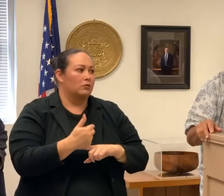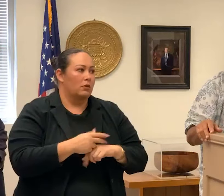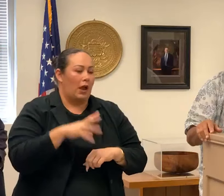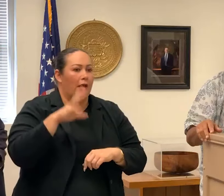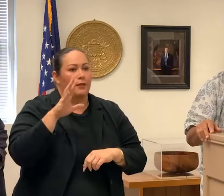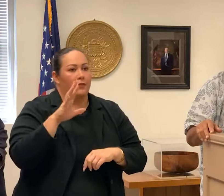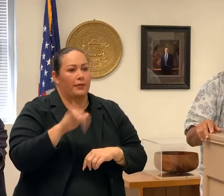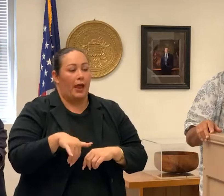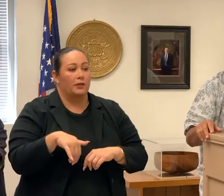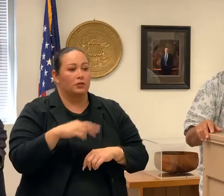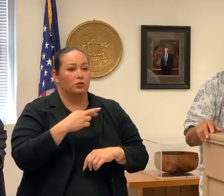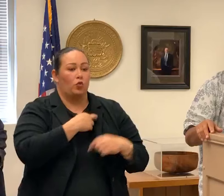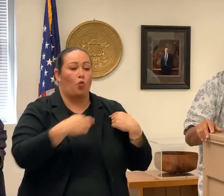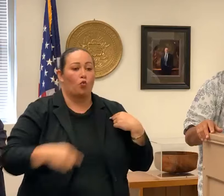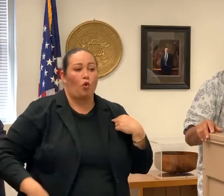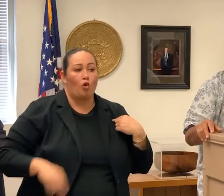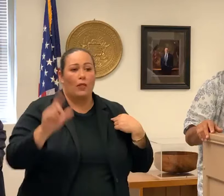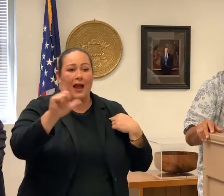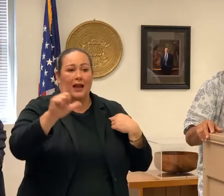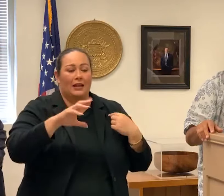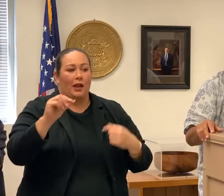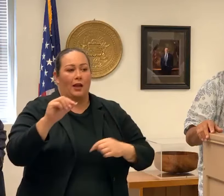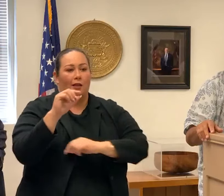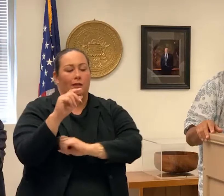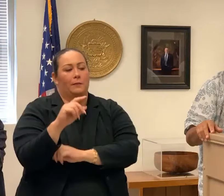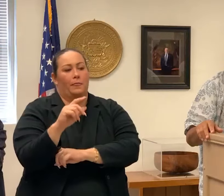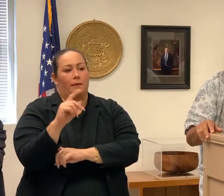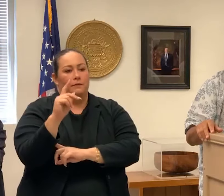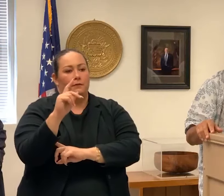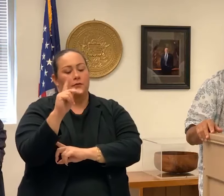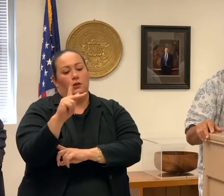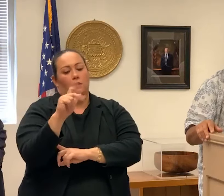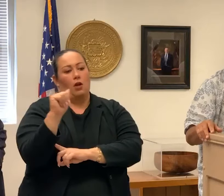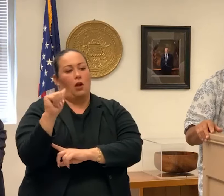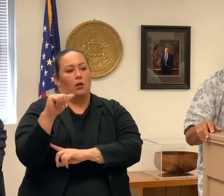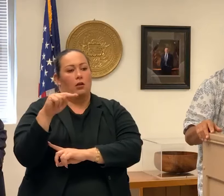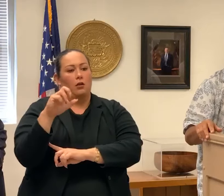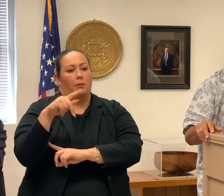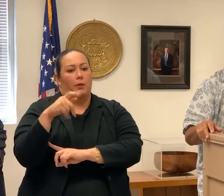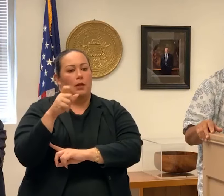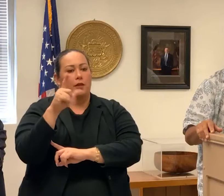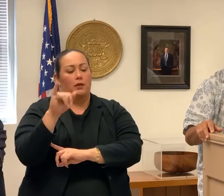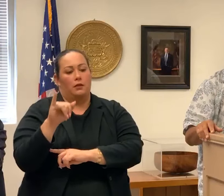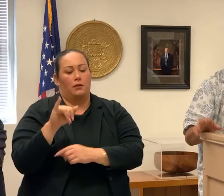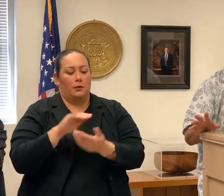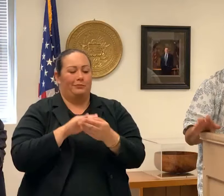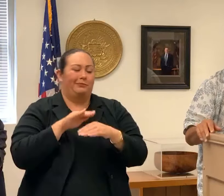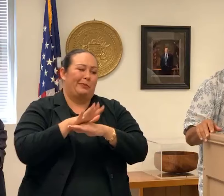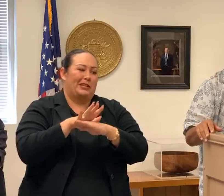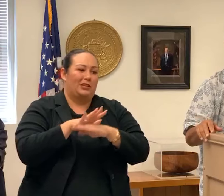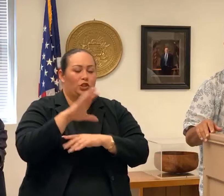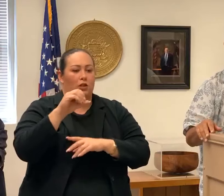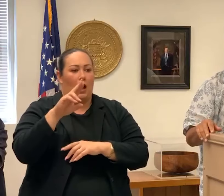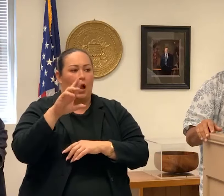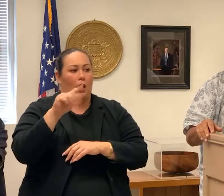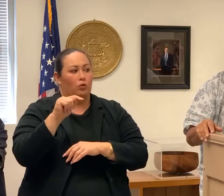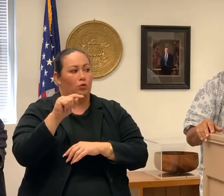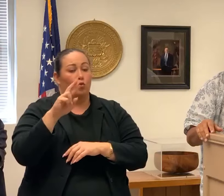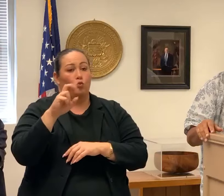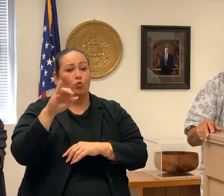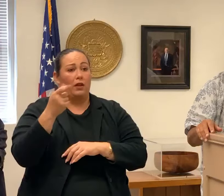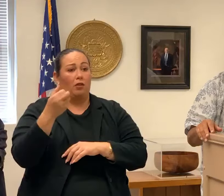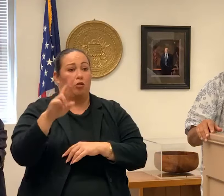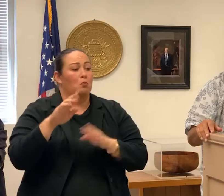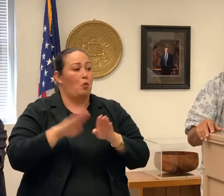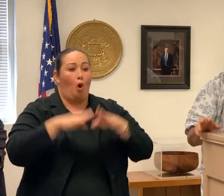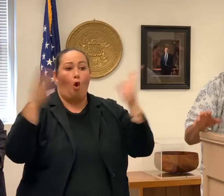properties are the Royal Lahaina and the Kaanapali Beach Outrigger. They did an awesome job. I don't know too many people who